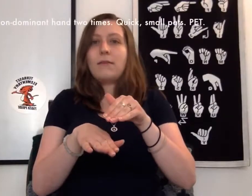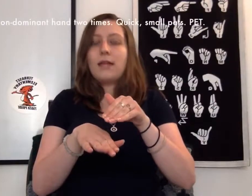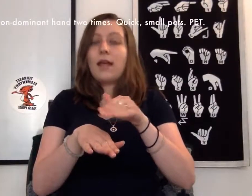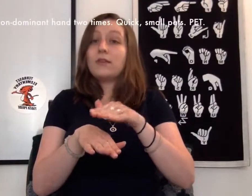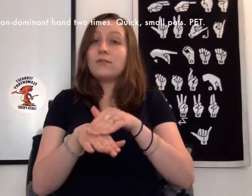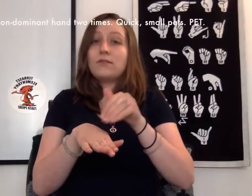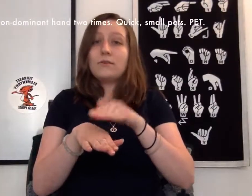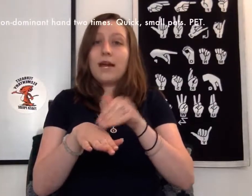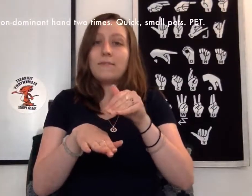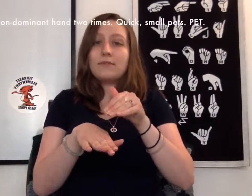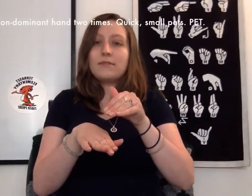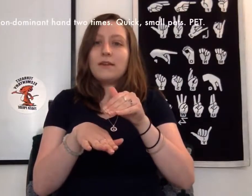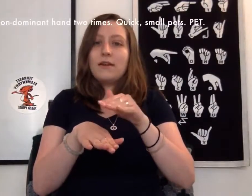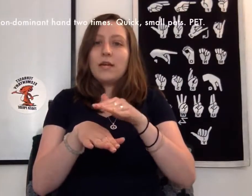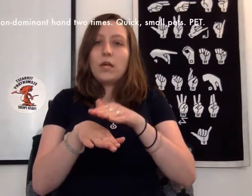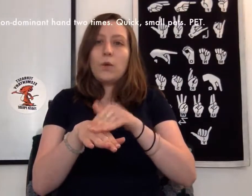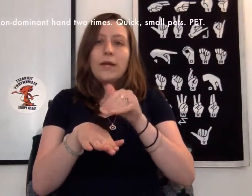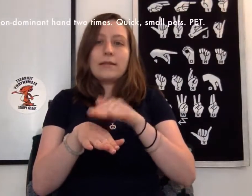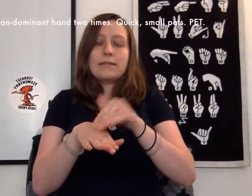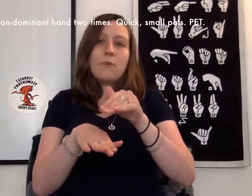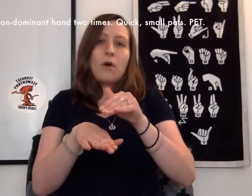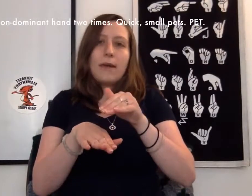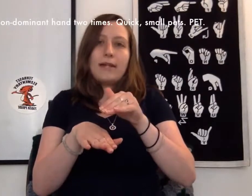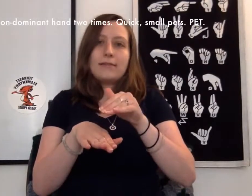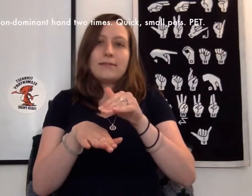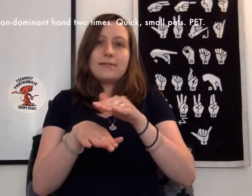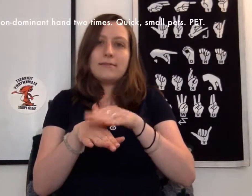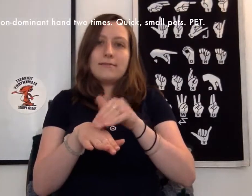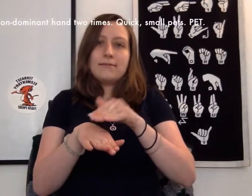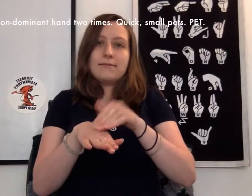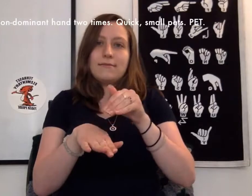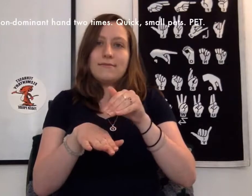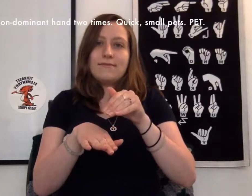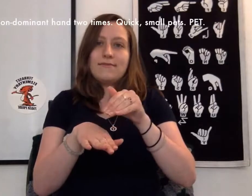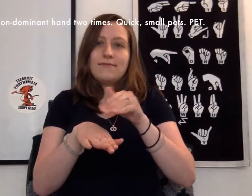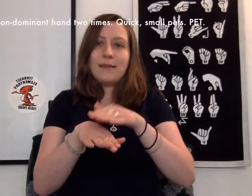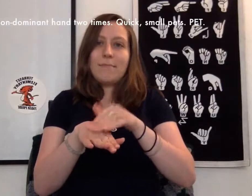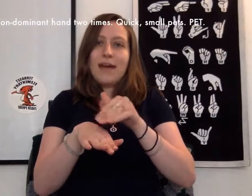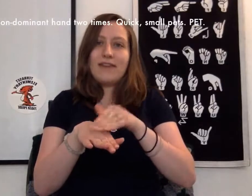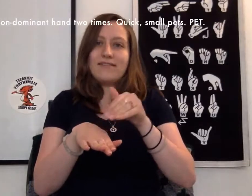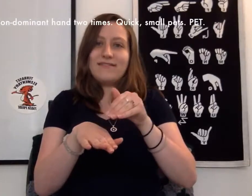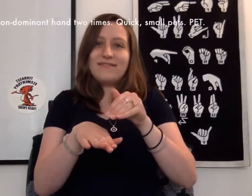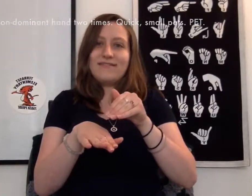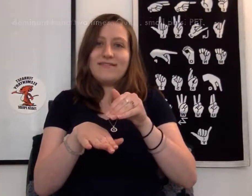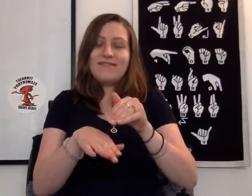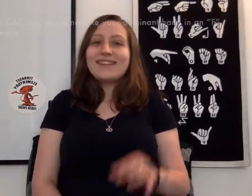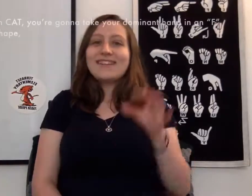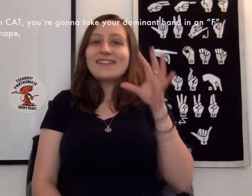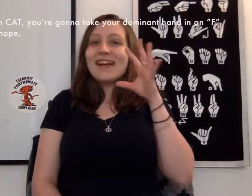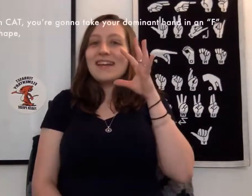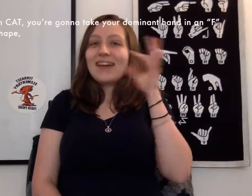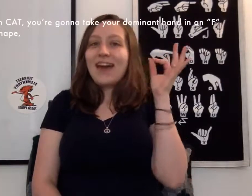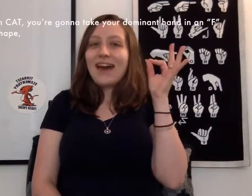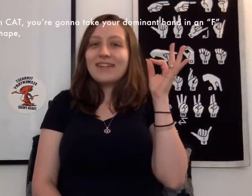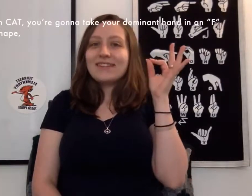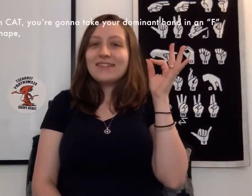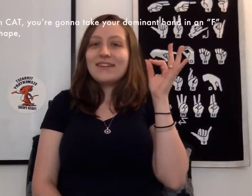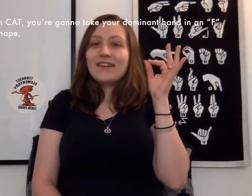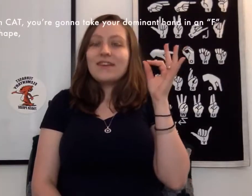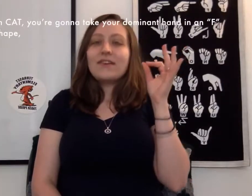hand 2 times. Quick, small pets. Pet. To sign cat, you're going to